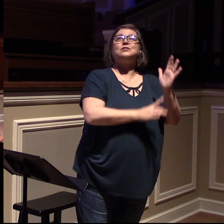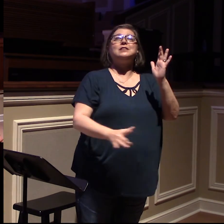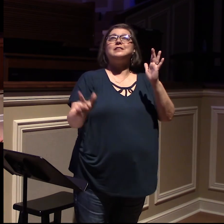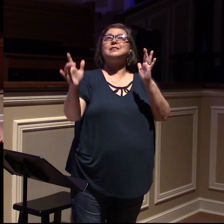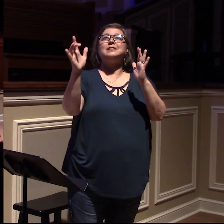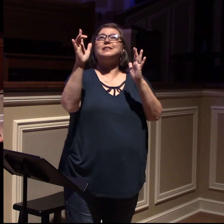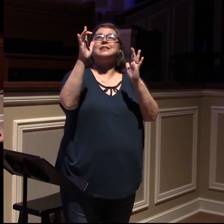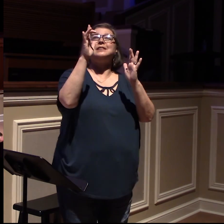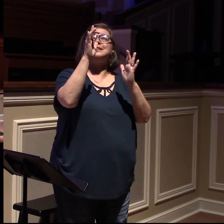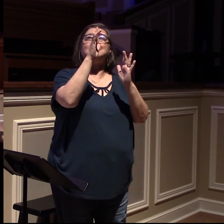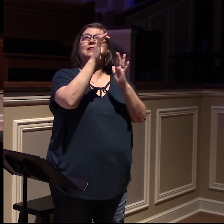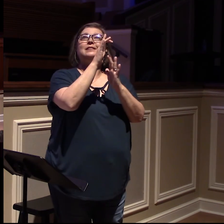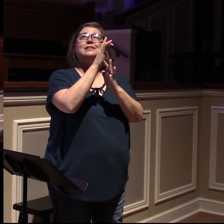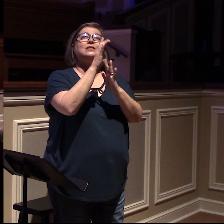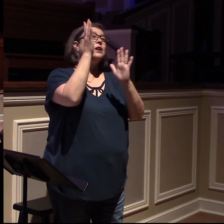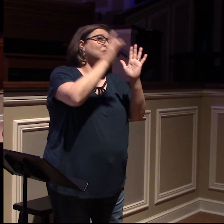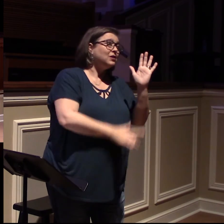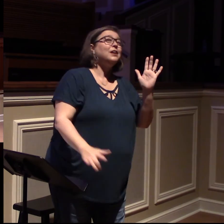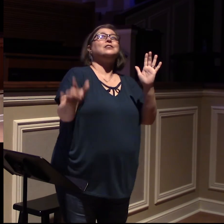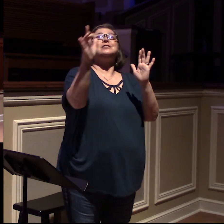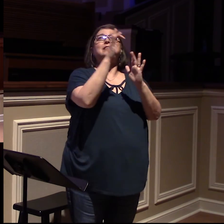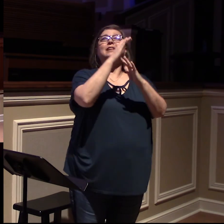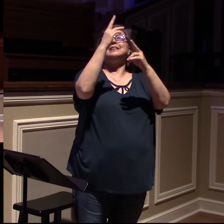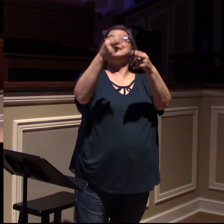Jesus. Come on, let's sing his name.